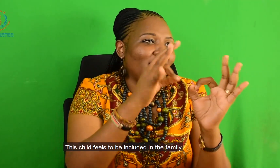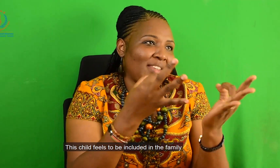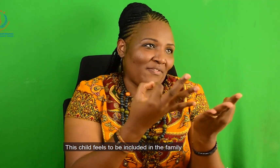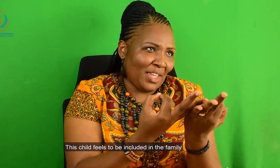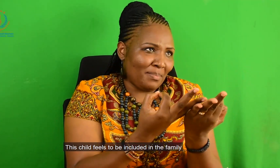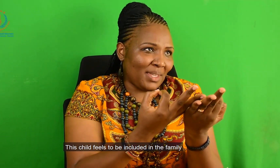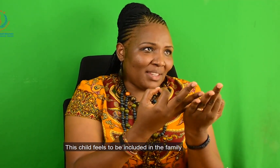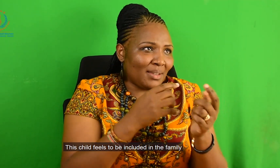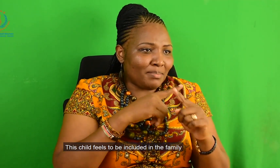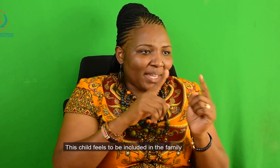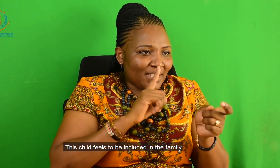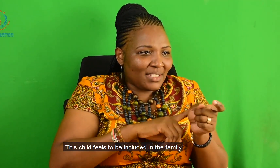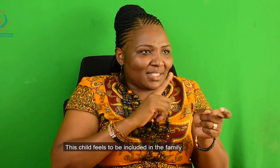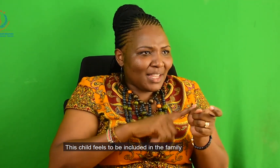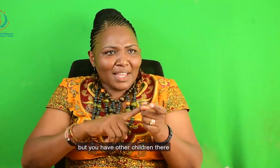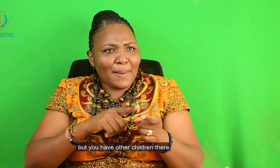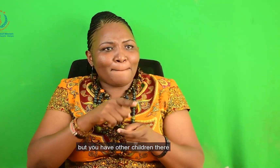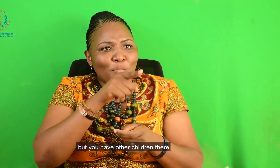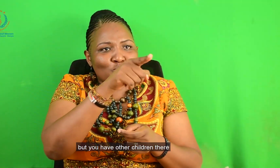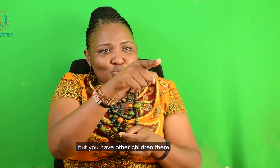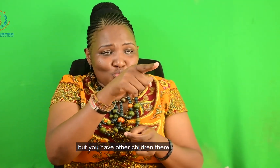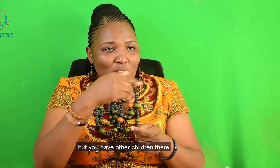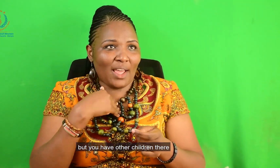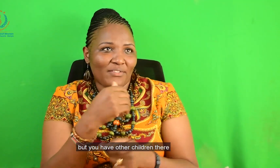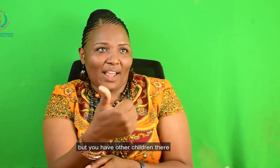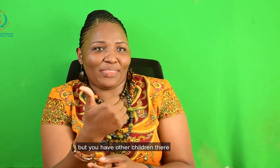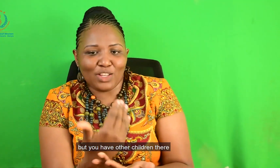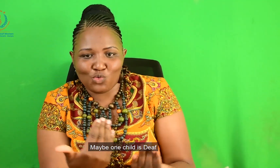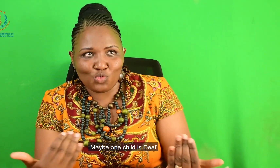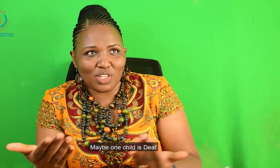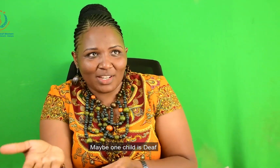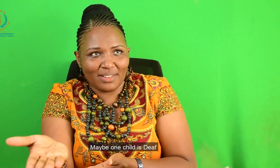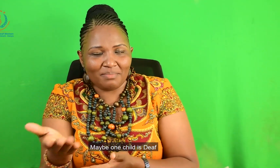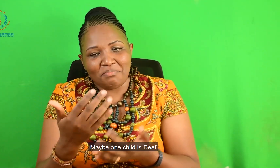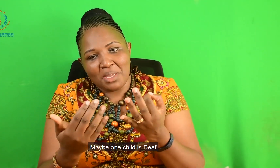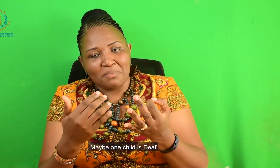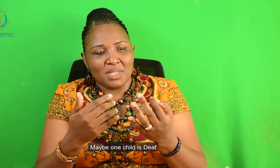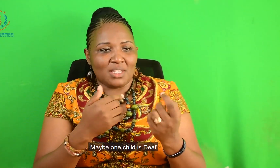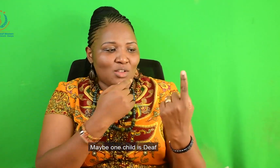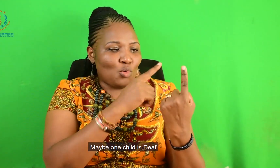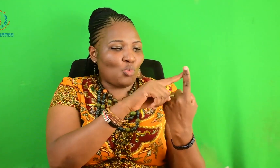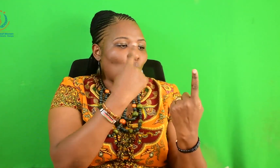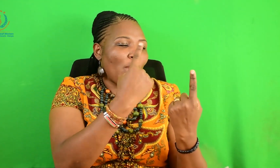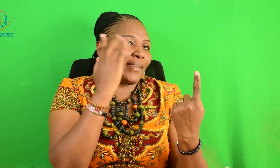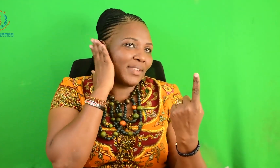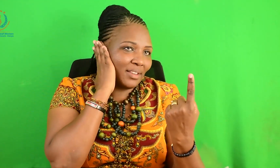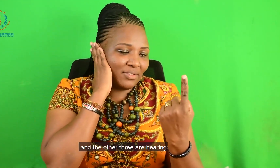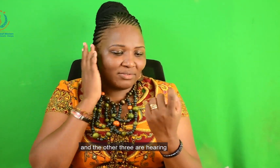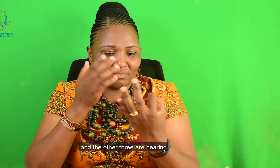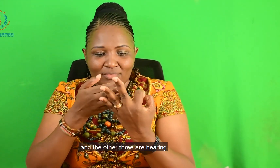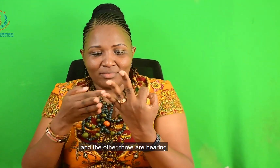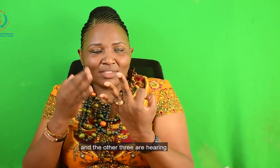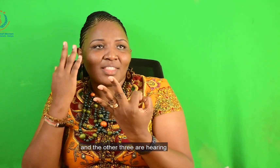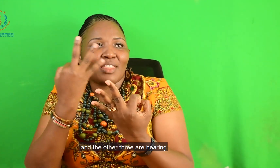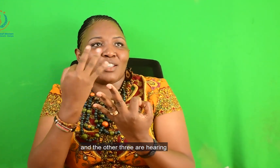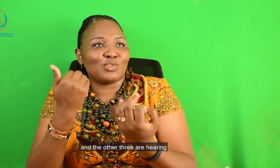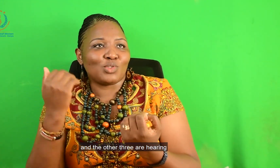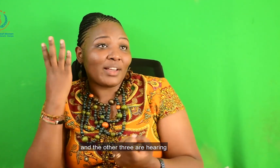to be included in the family, but you have other children there. Maybe you have one child who is deaf and the other 3 are